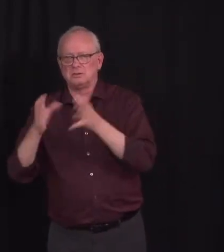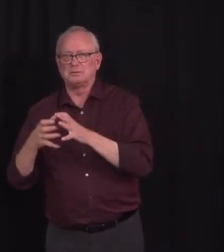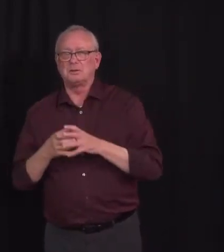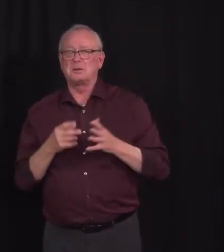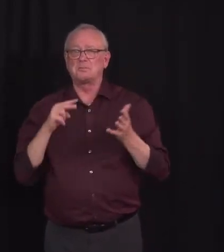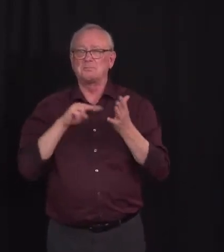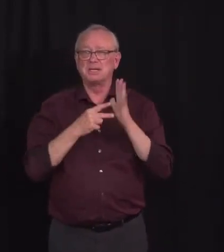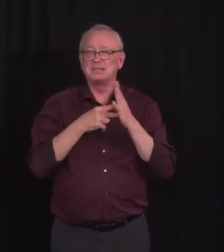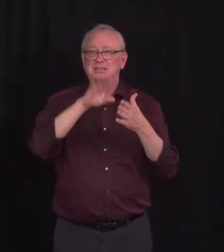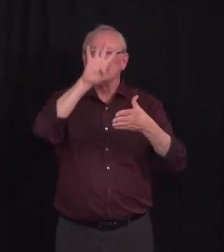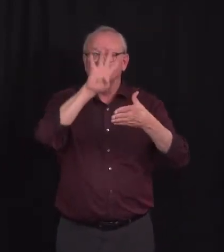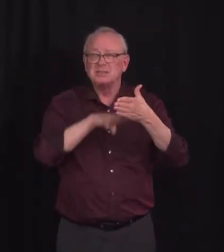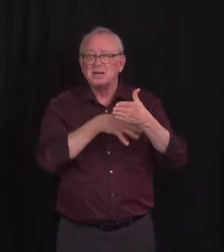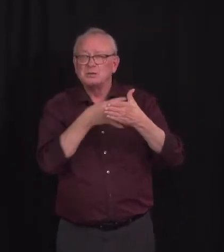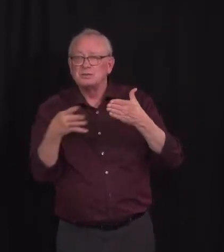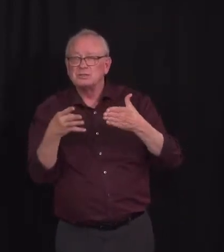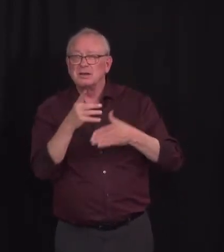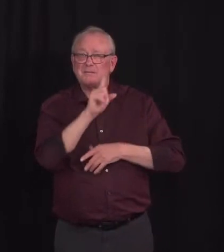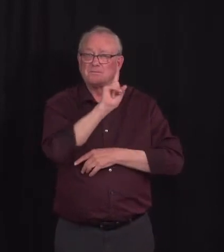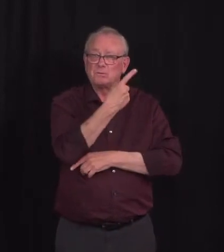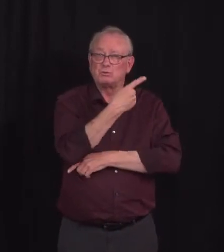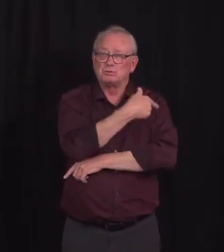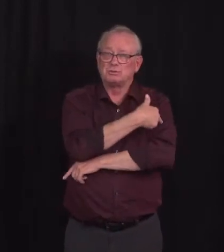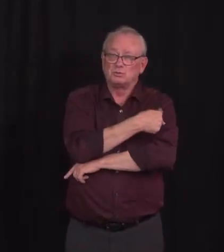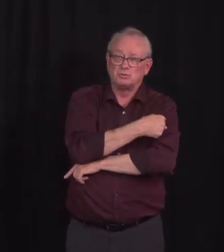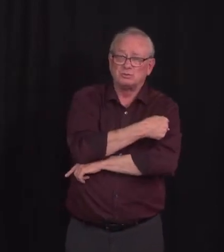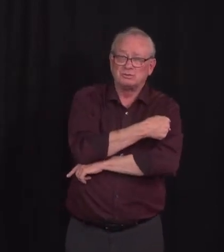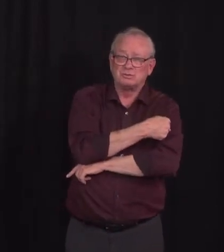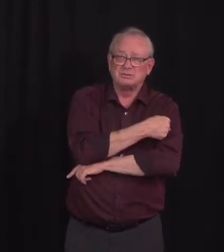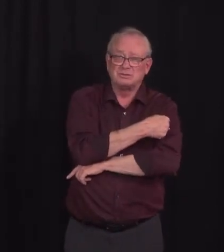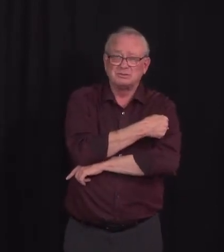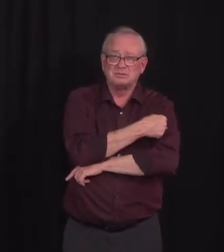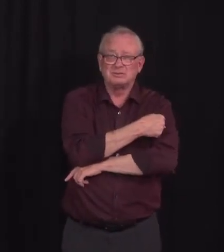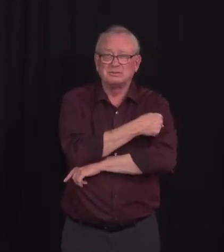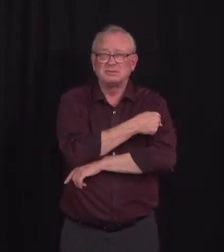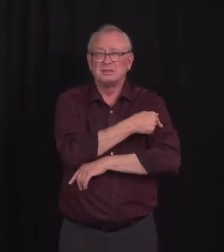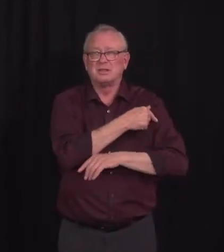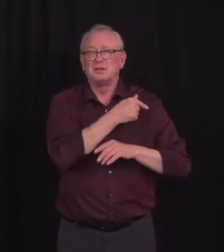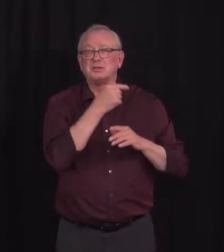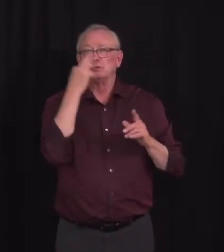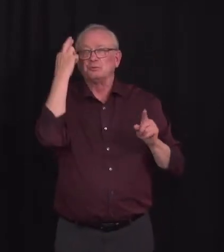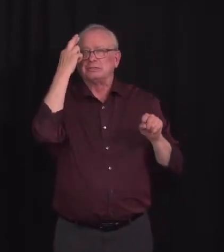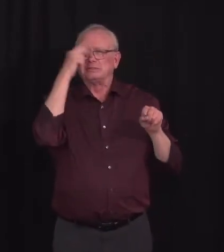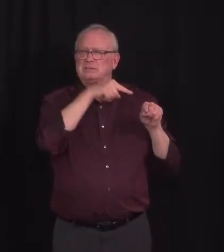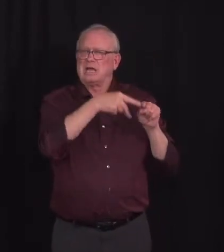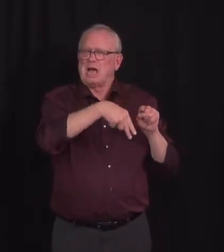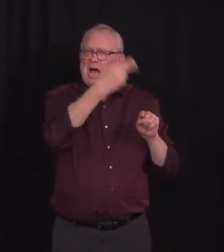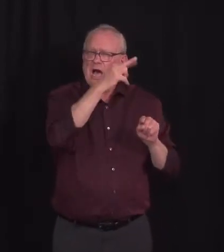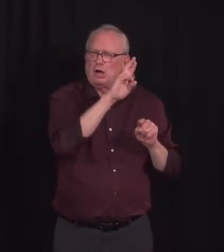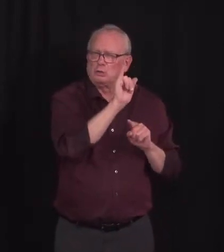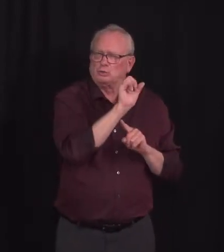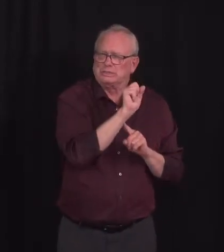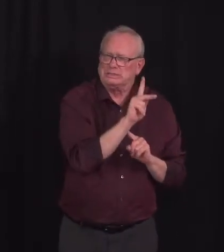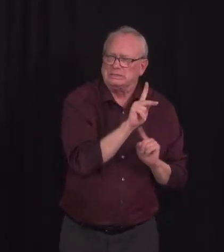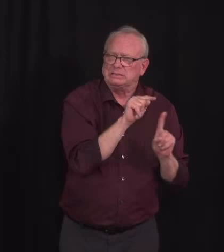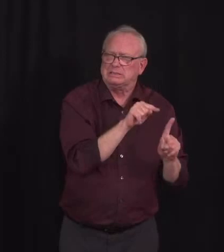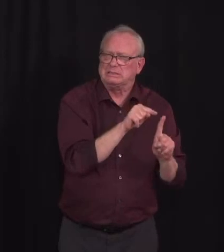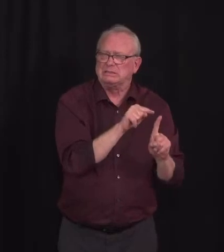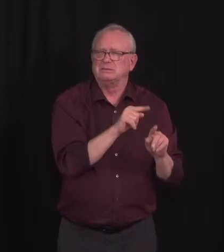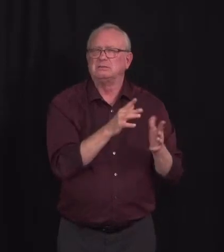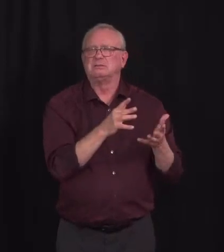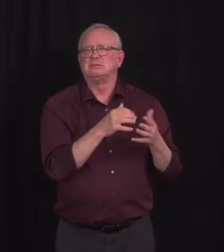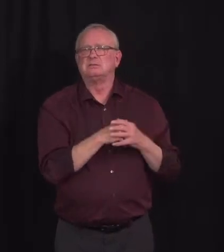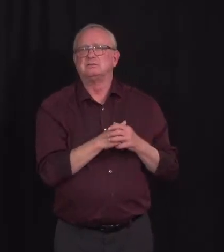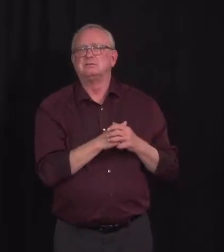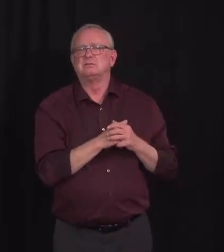is exactly all about the risk factors that those individuals have for severe outcomes. And based